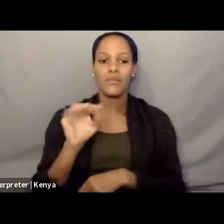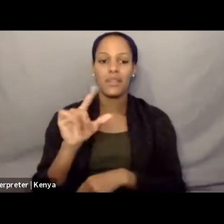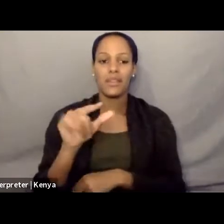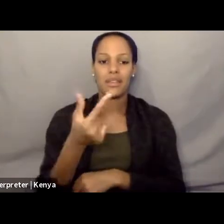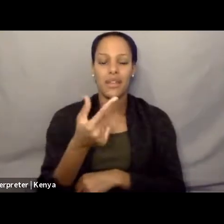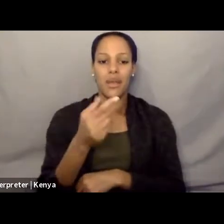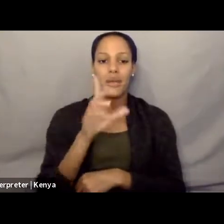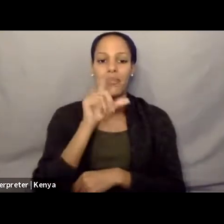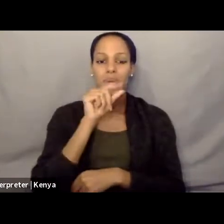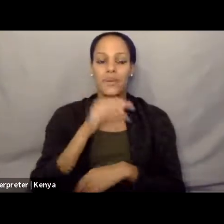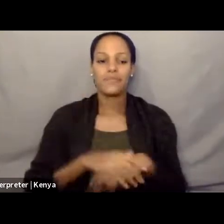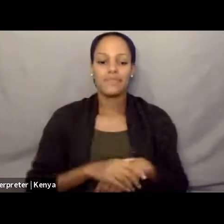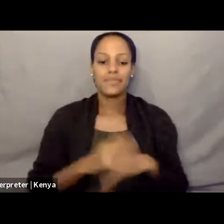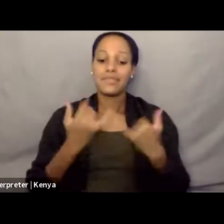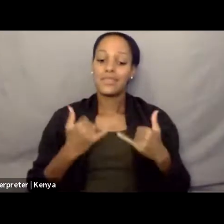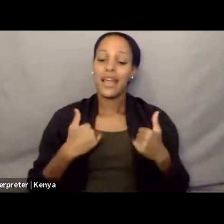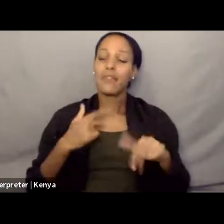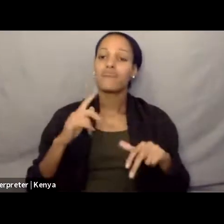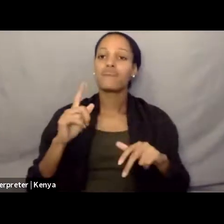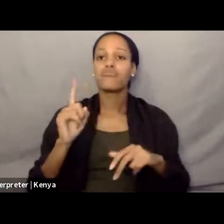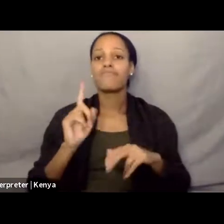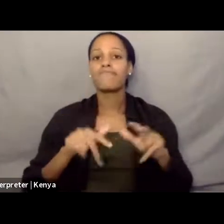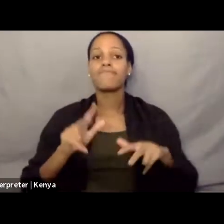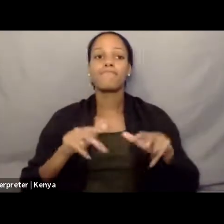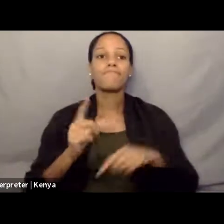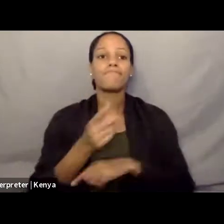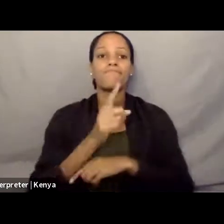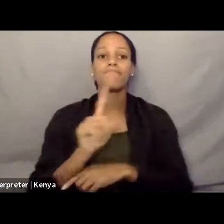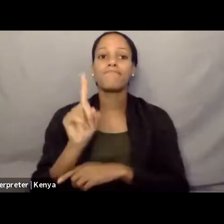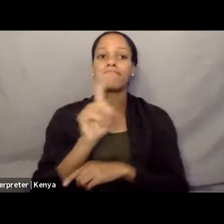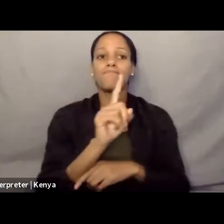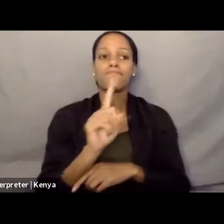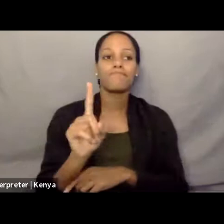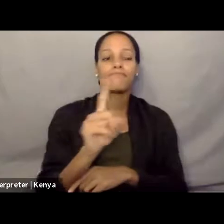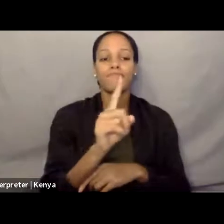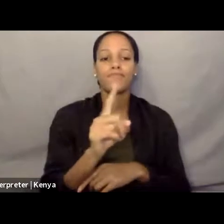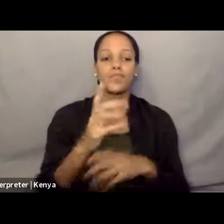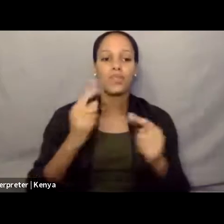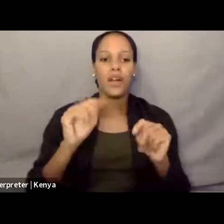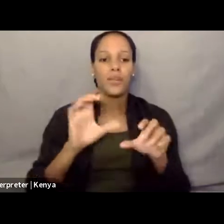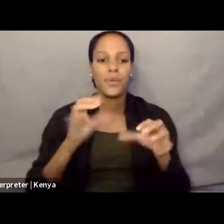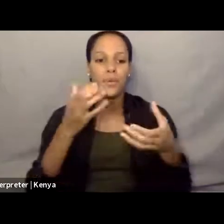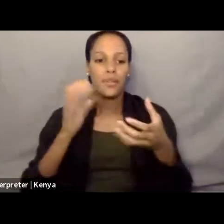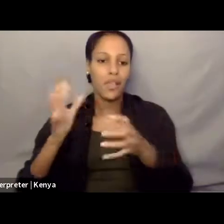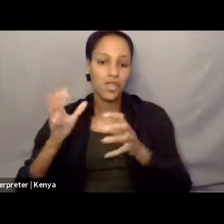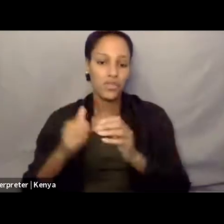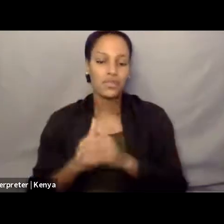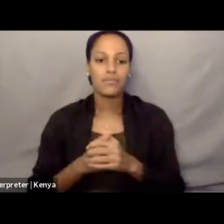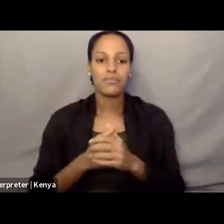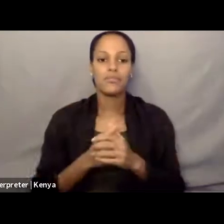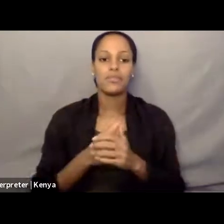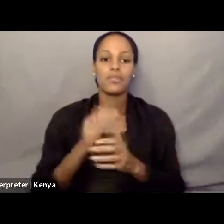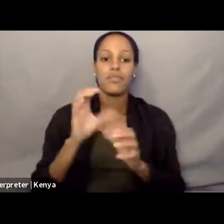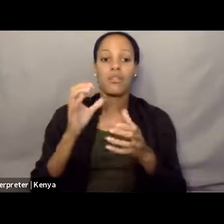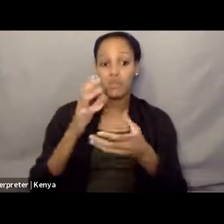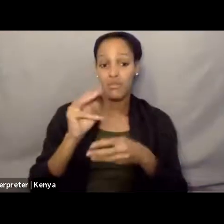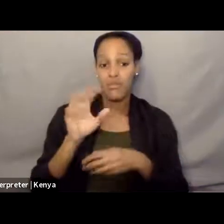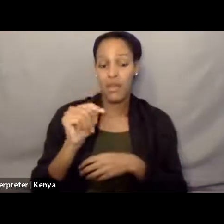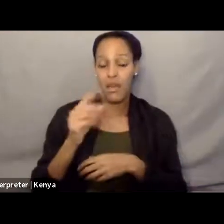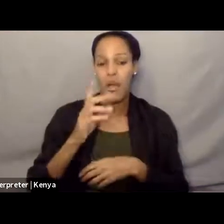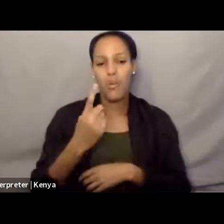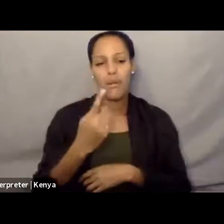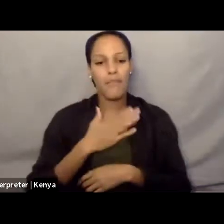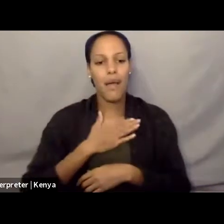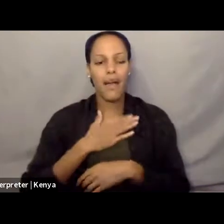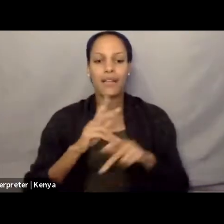Today, as I was walking down Foothill Boulevard to do laundry, the laundromat, one of my delights, not quite